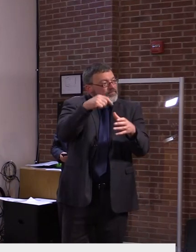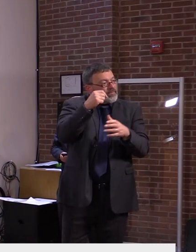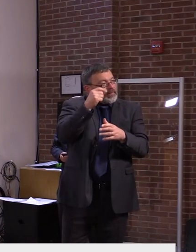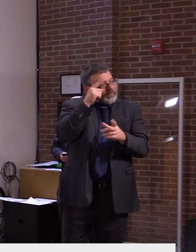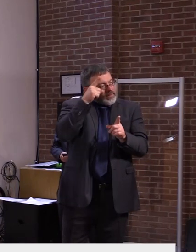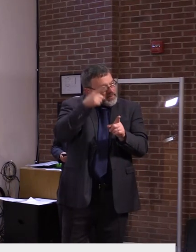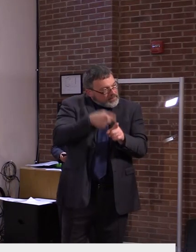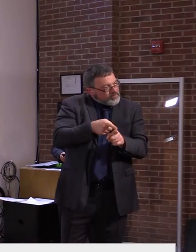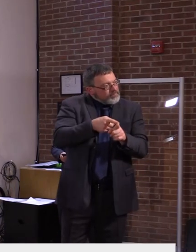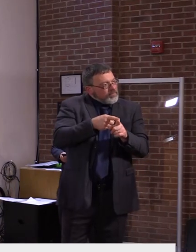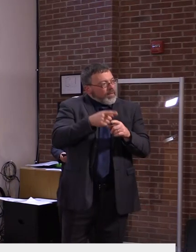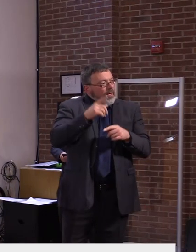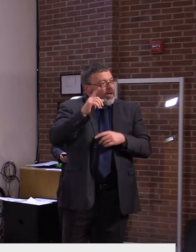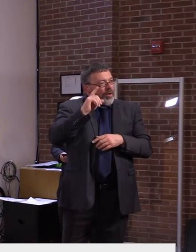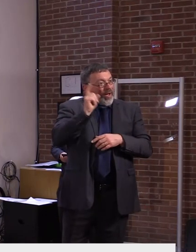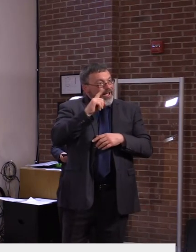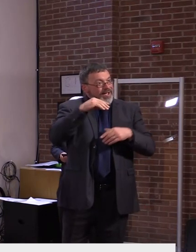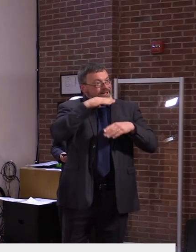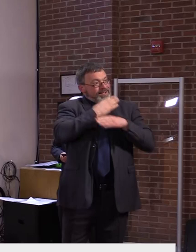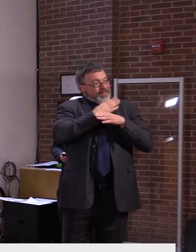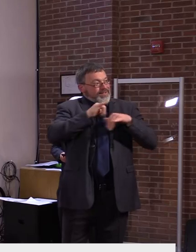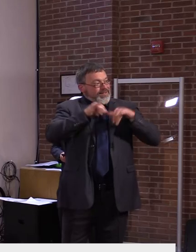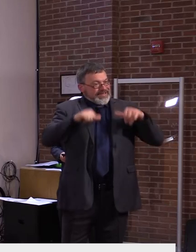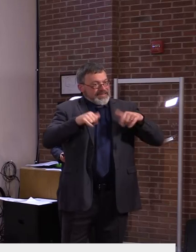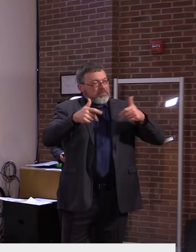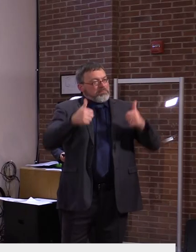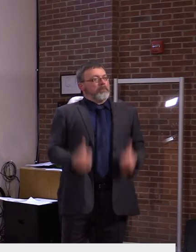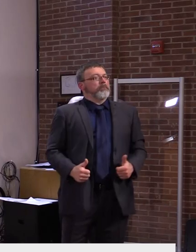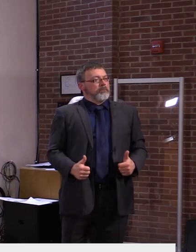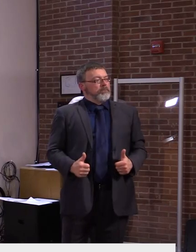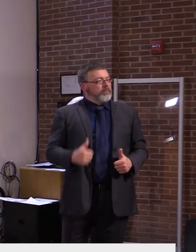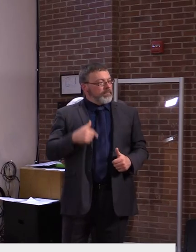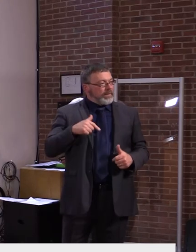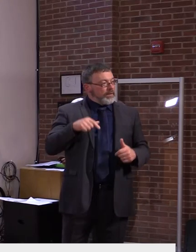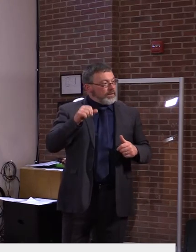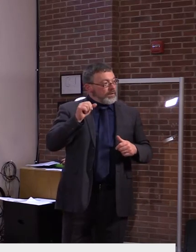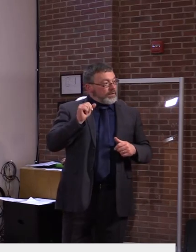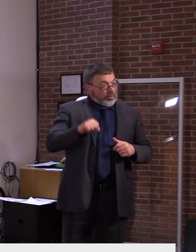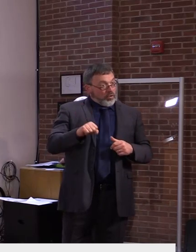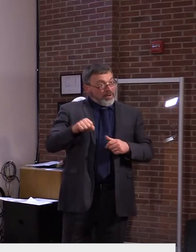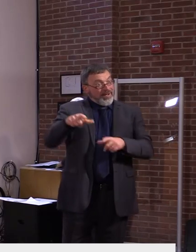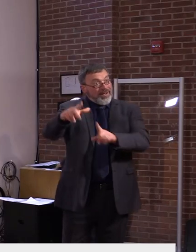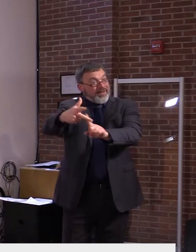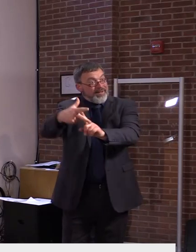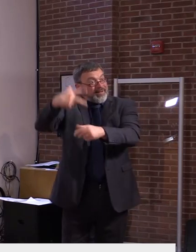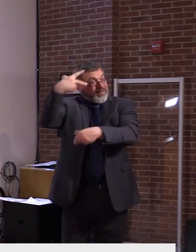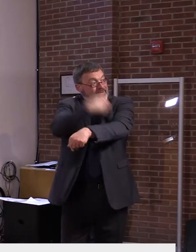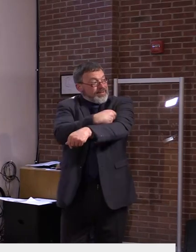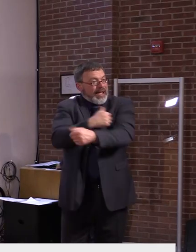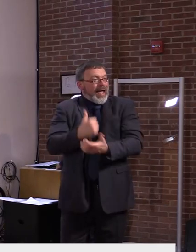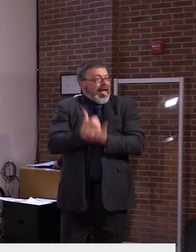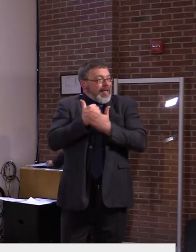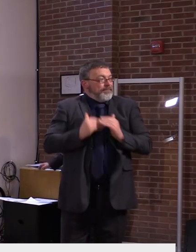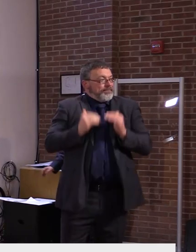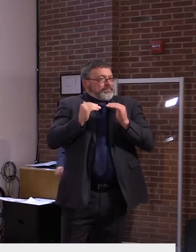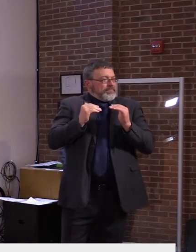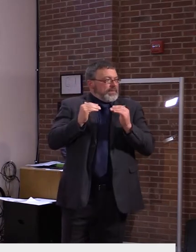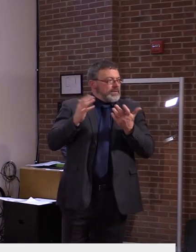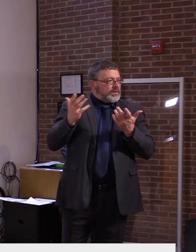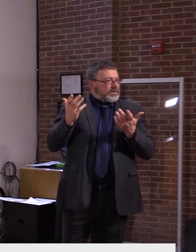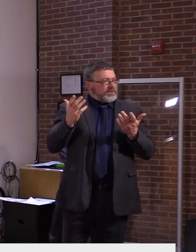immunocompromised conditions who were able to get boosters somewhat earlier than 2 weeks ago. I thought they were getting them